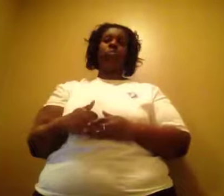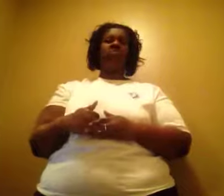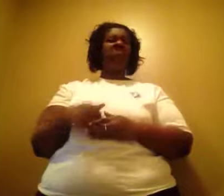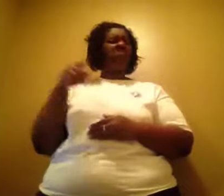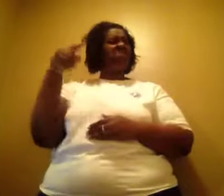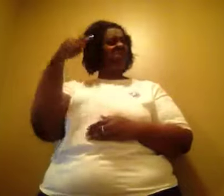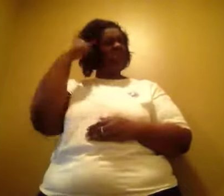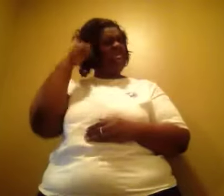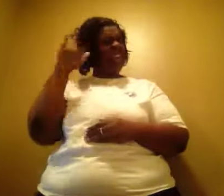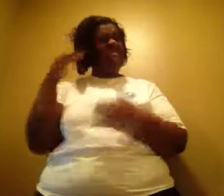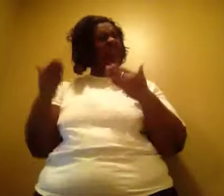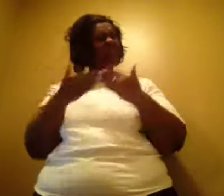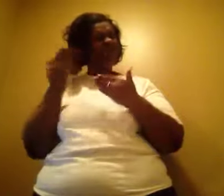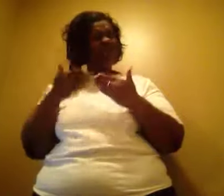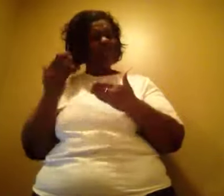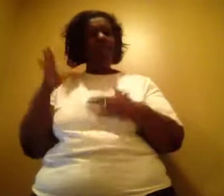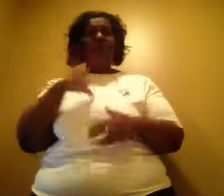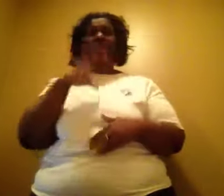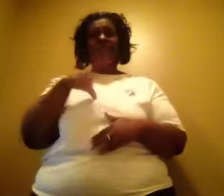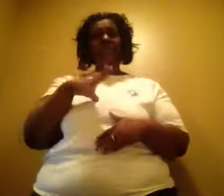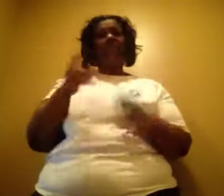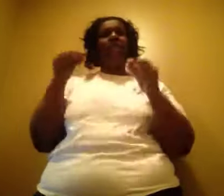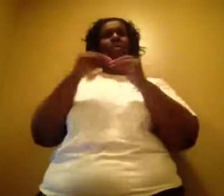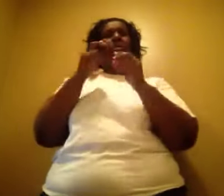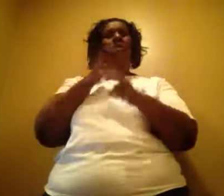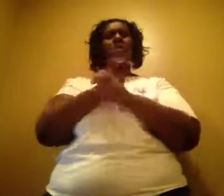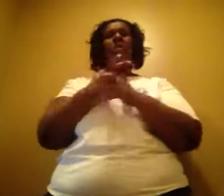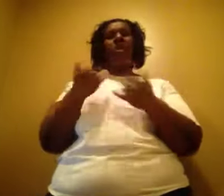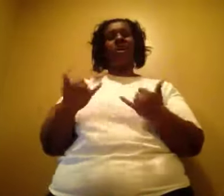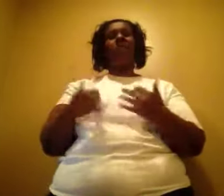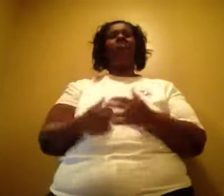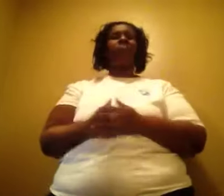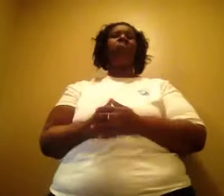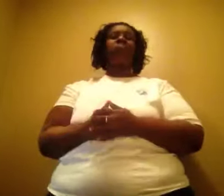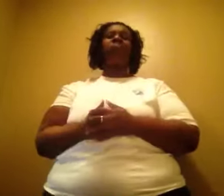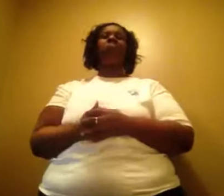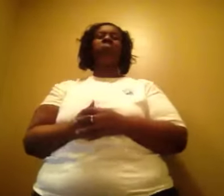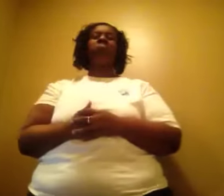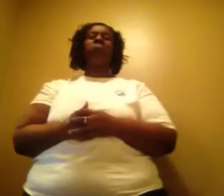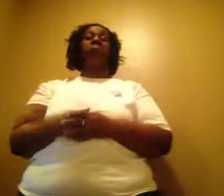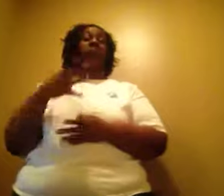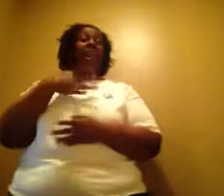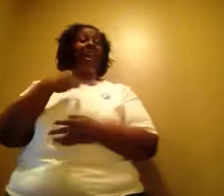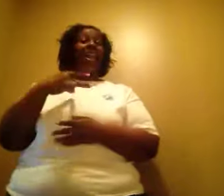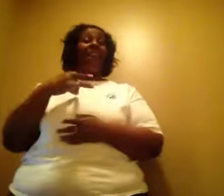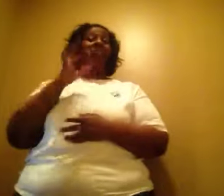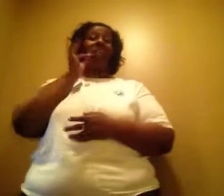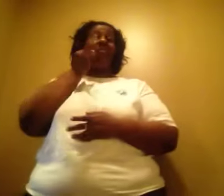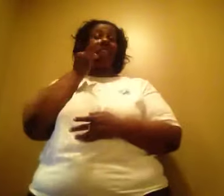was too easy. So let me give you something a little bit more difficult. I like the avocados. I might stick with that